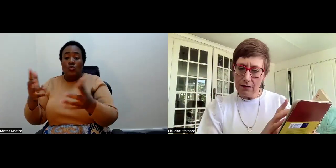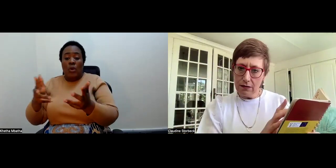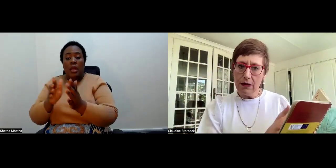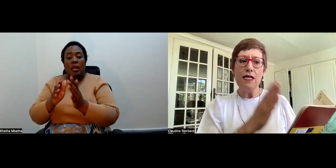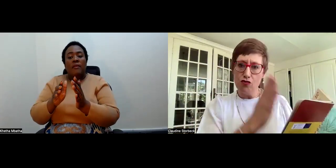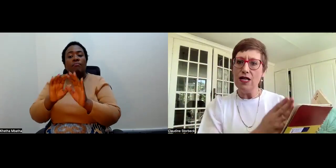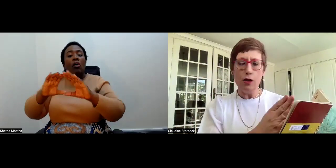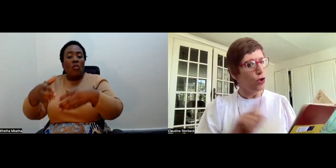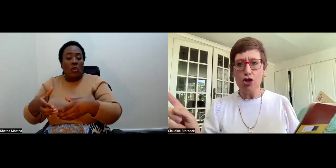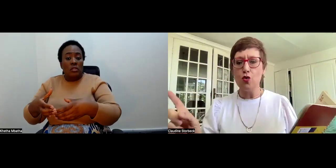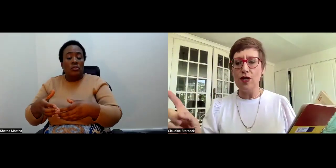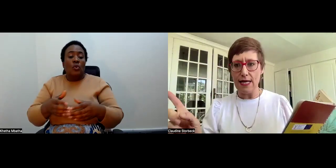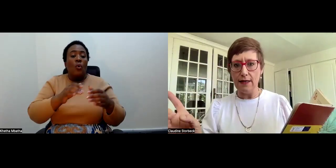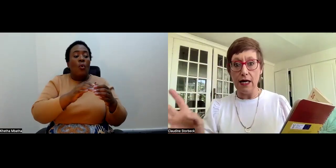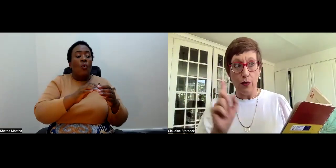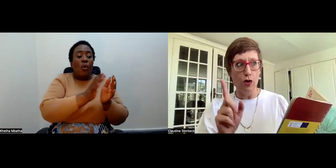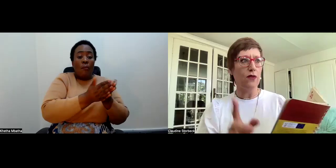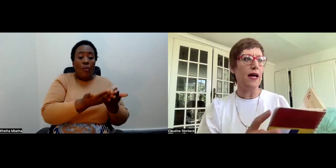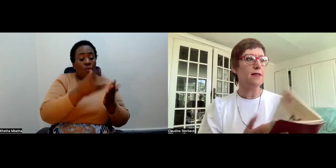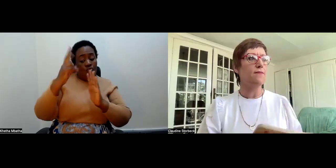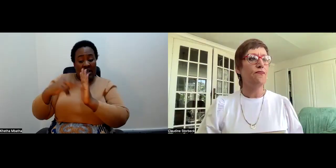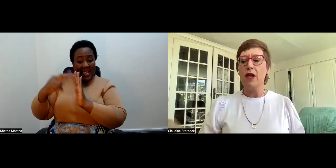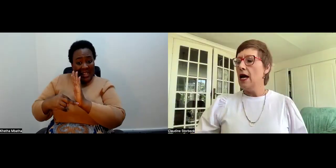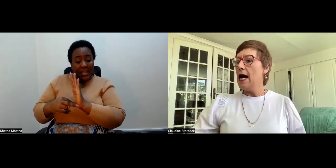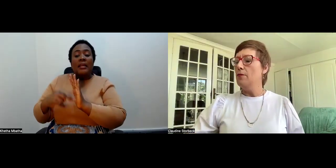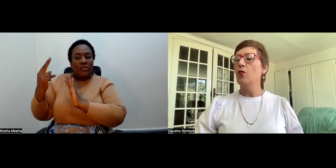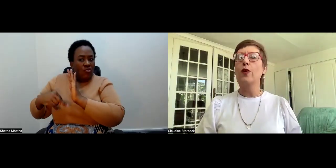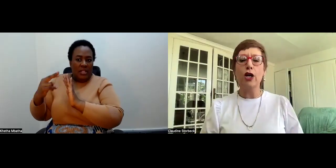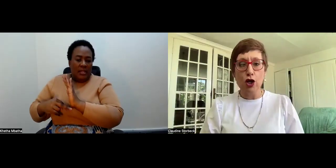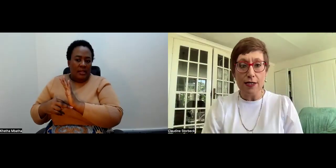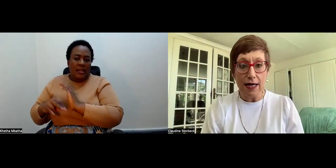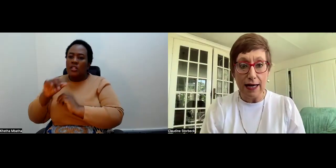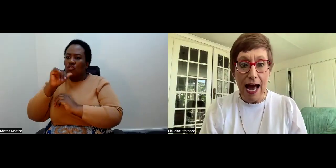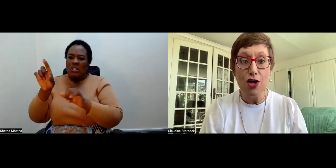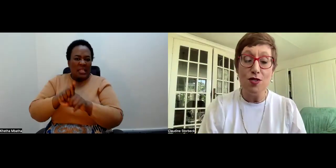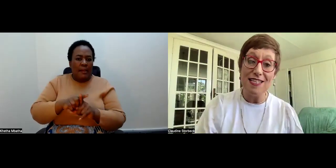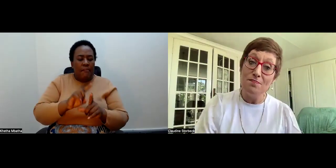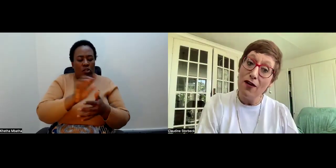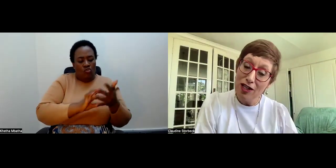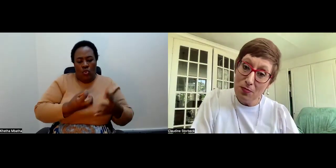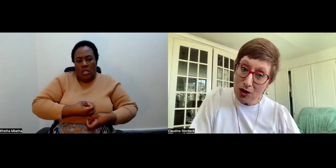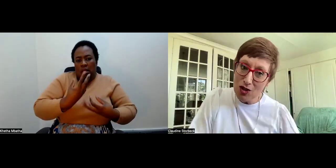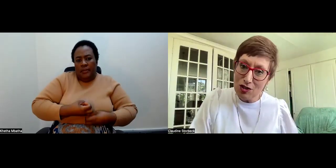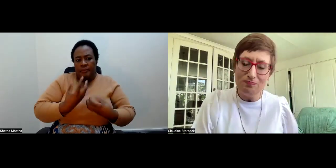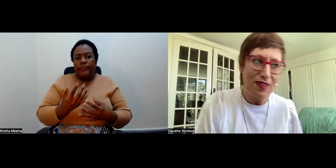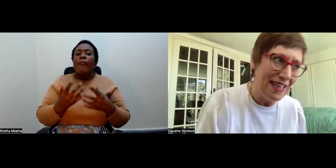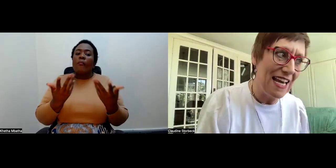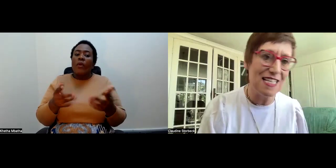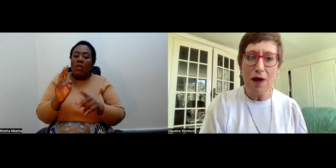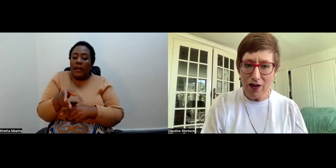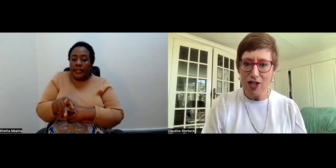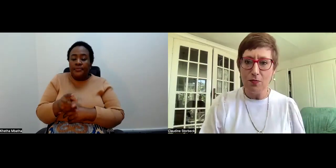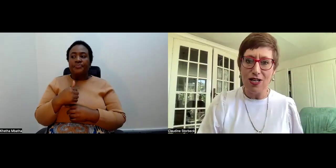reading is reading. You're not storytelling, and we'll look at that. We're going to look at how to use experience books.